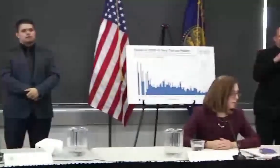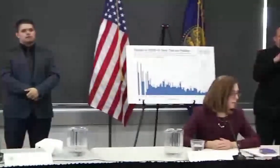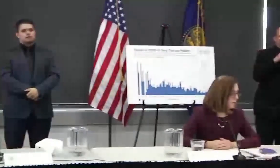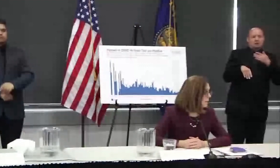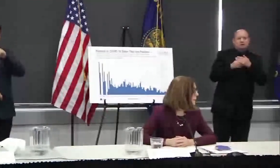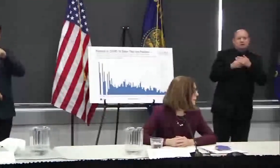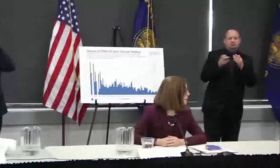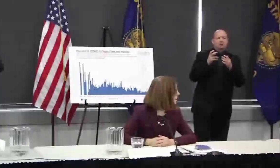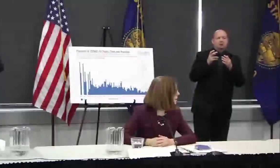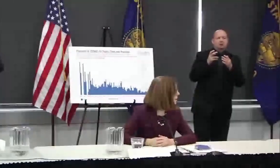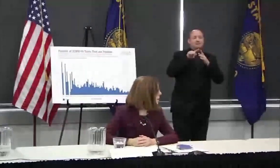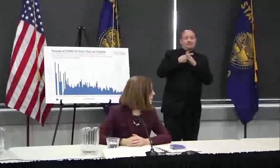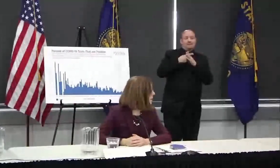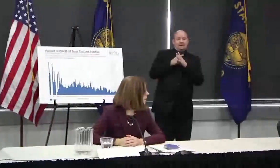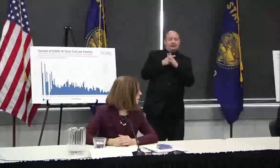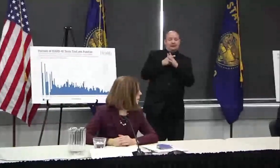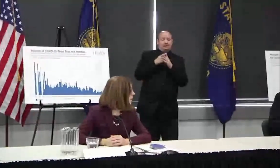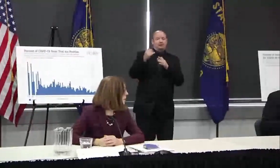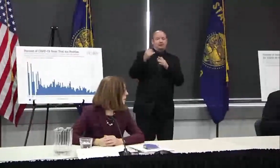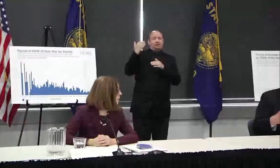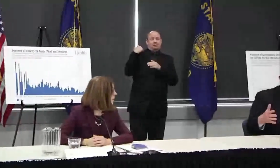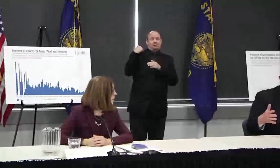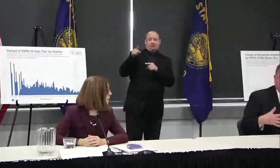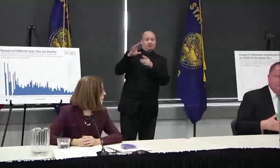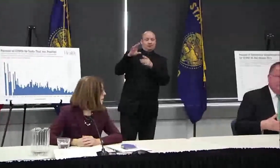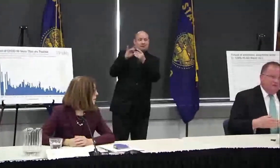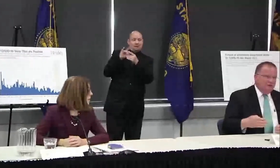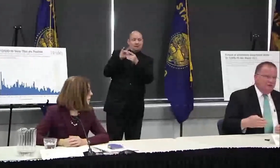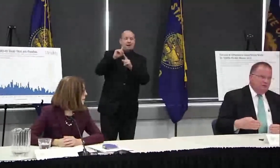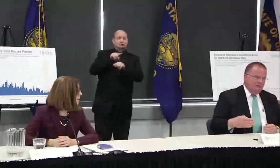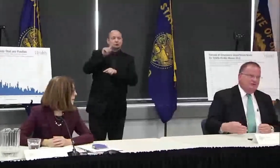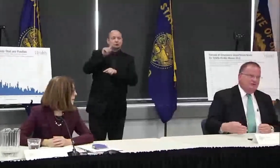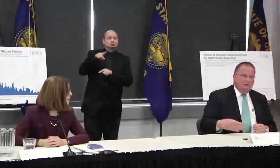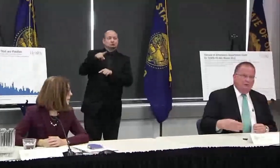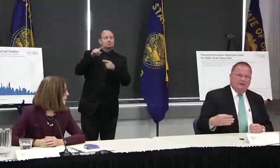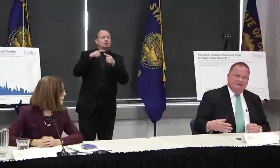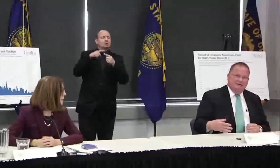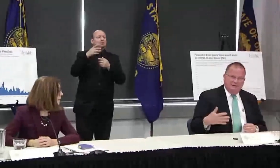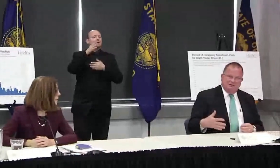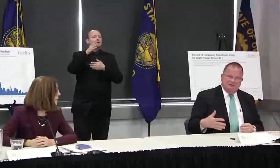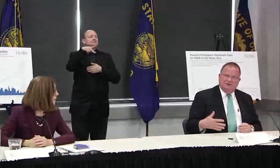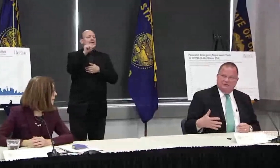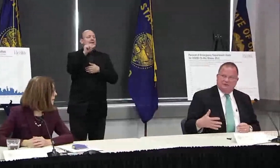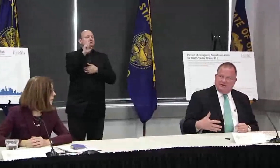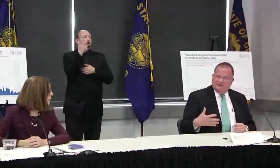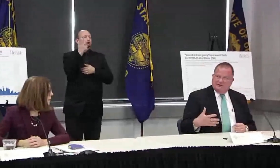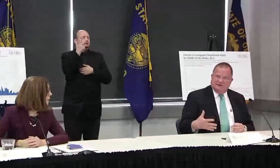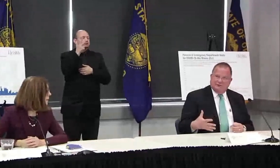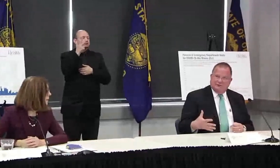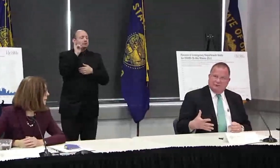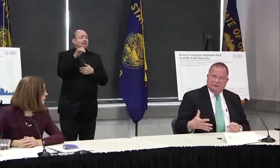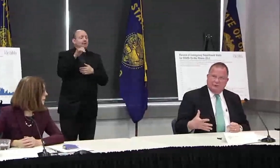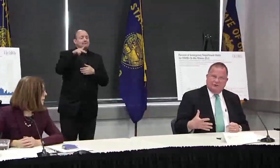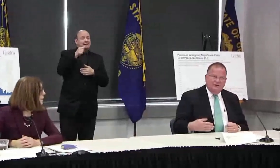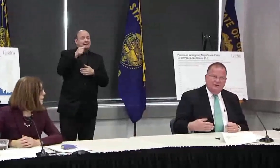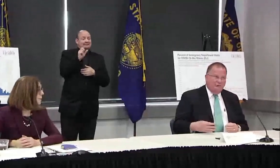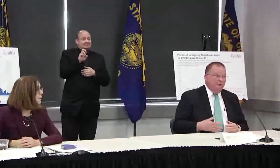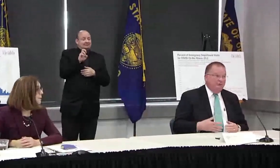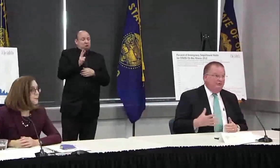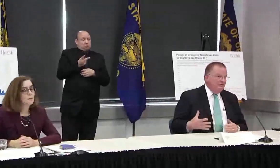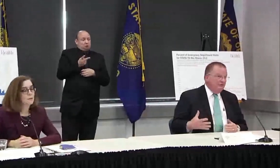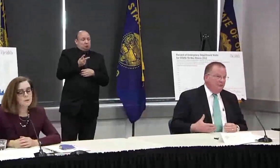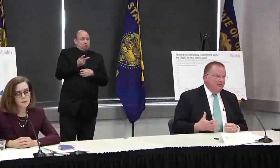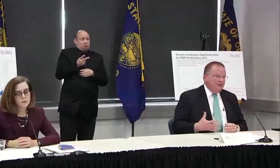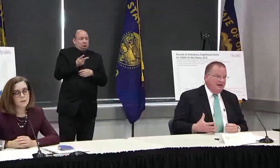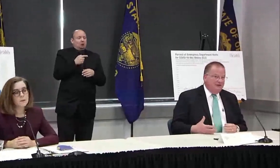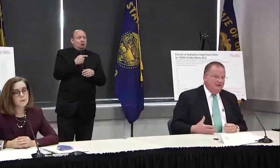on talked about, in answering the question about phase 3, that as phase 2 continues, we'll likely make adjustments to guidance as we learn more. And we've